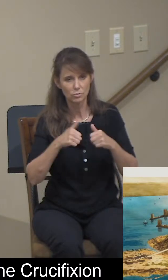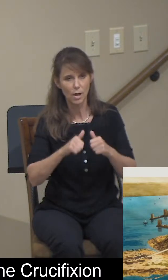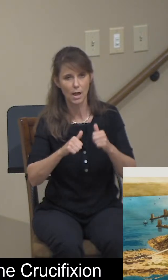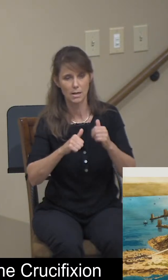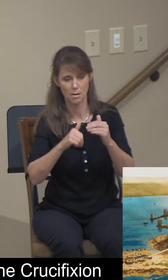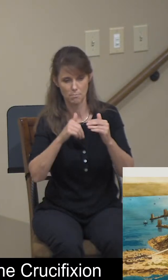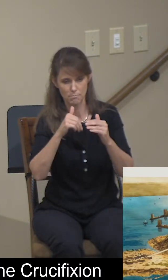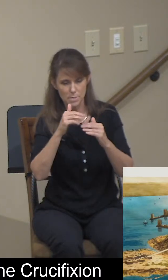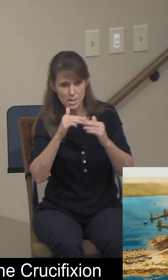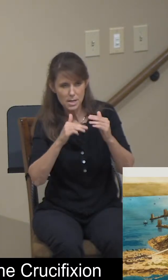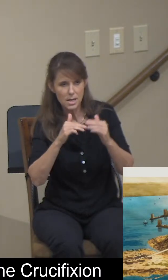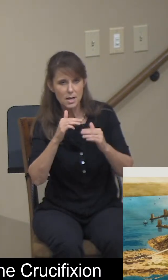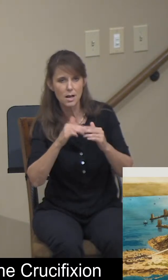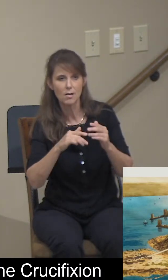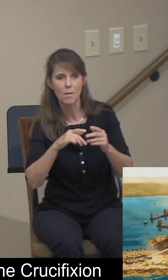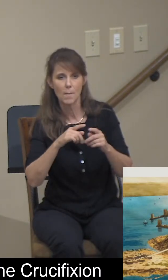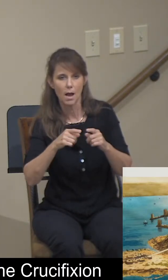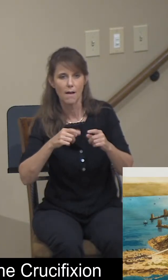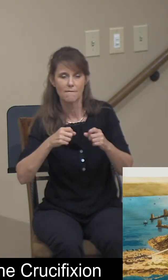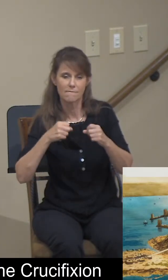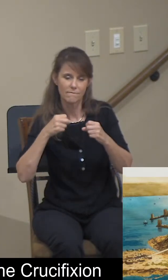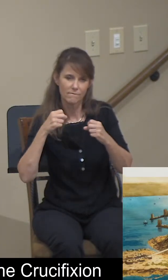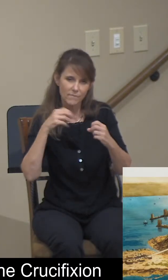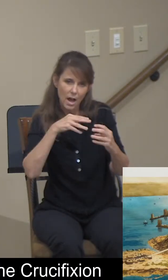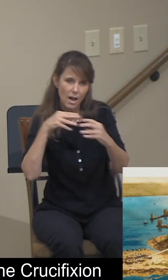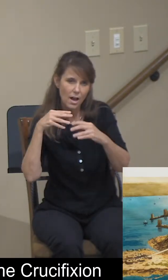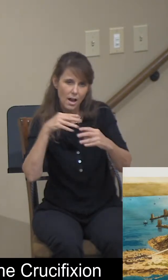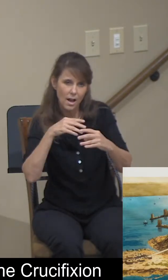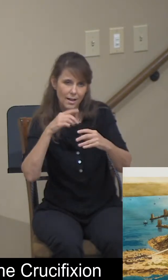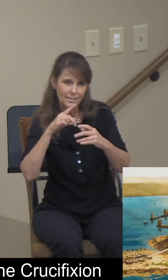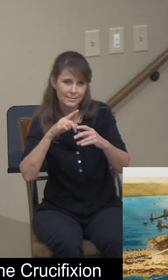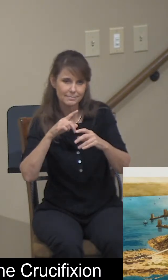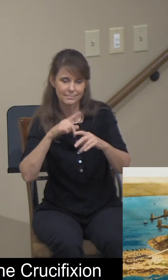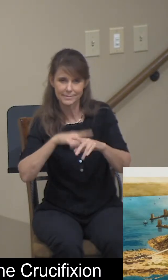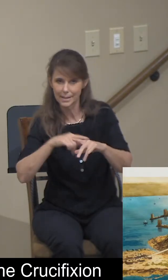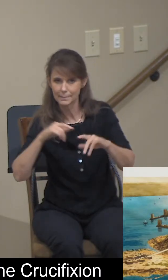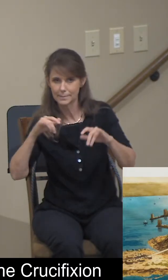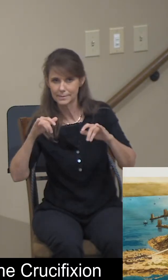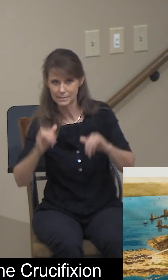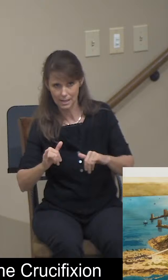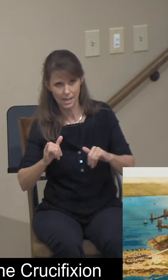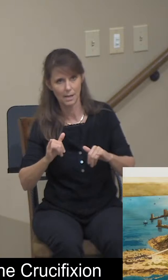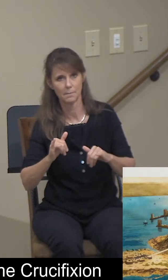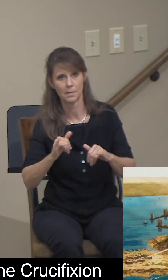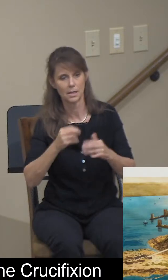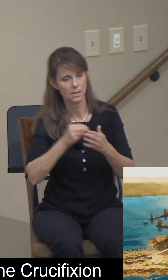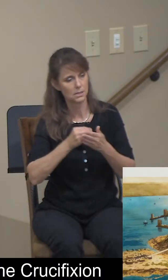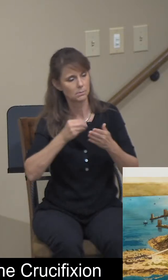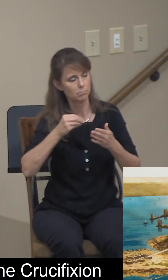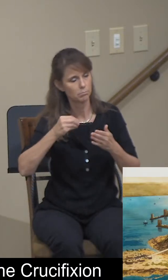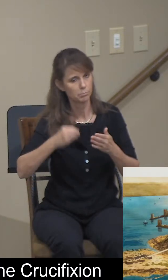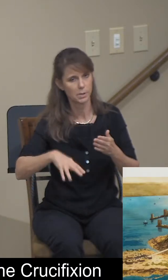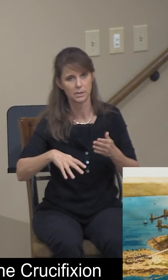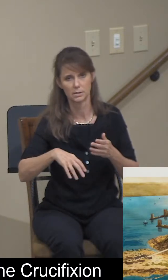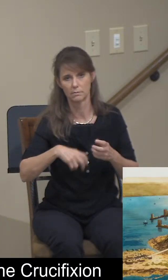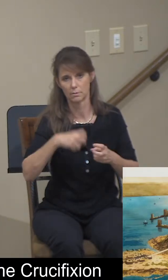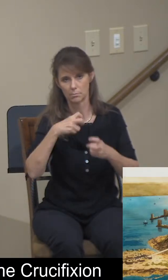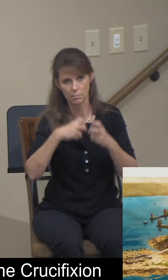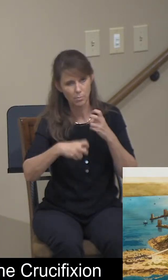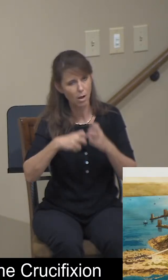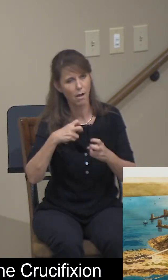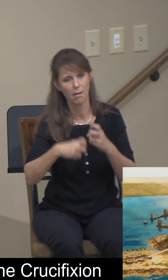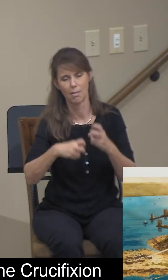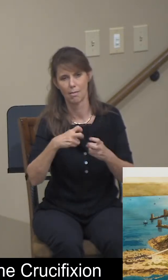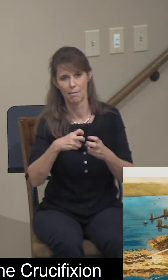of the walls. They're easier to fire upon. And it becomes very expensive and very troubling